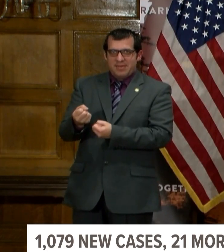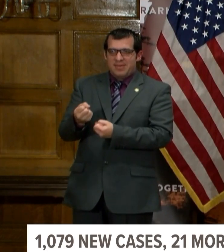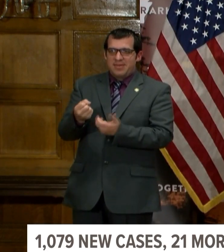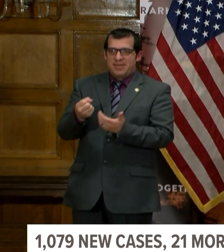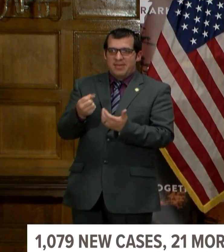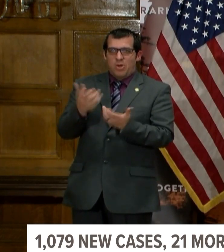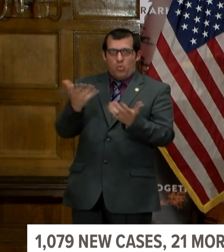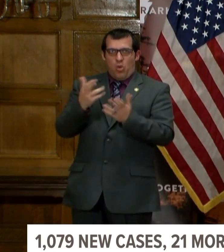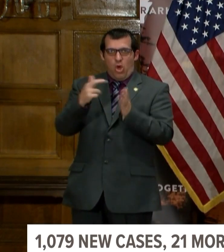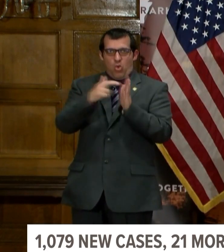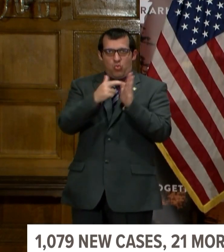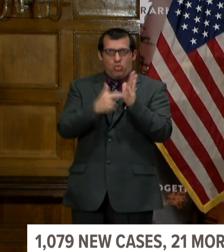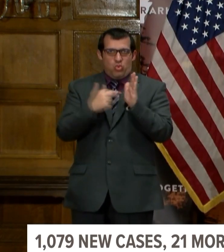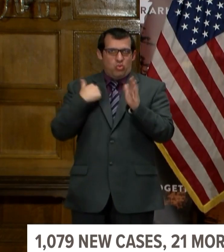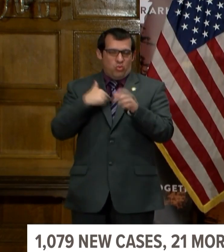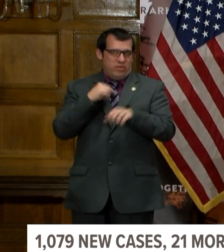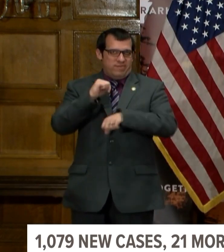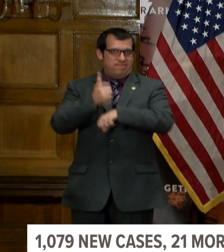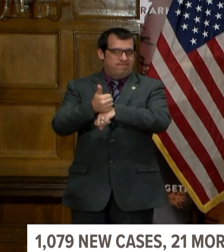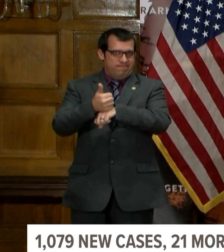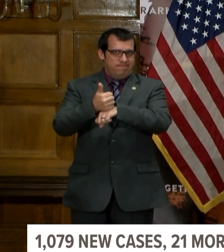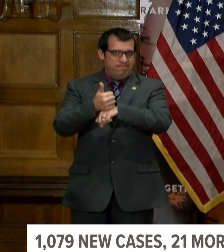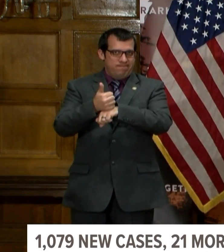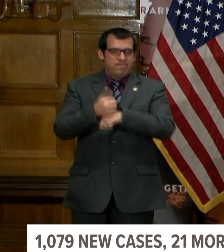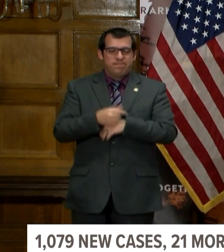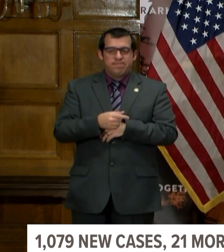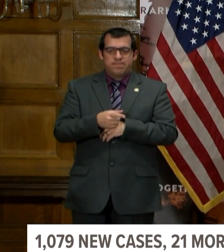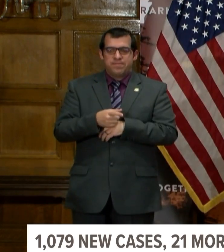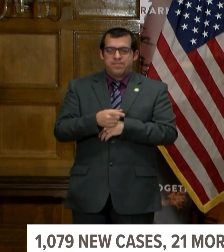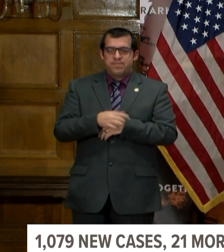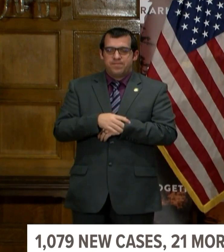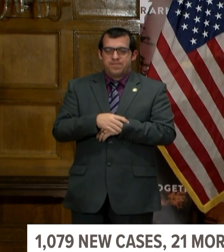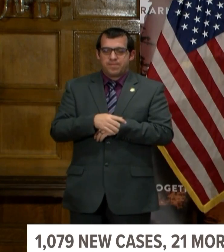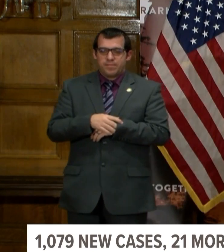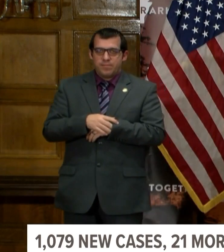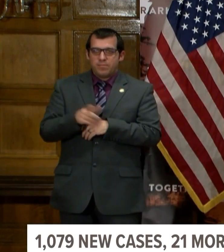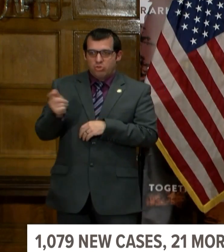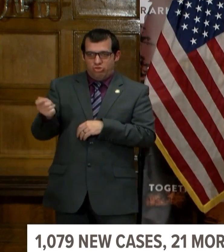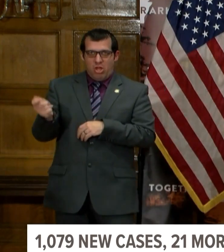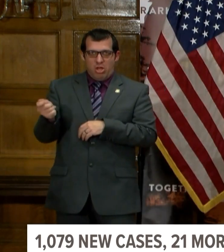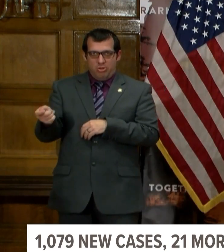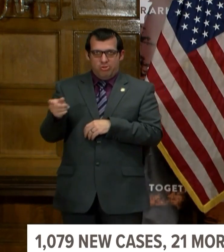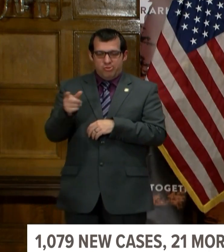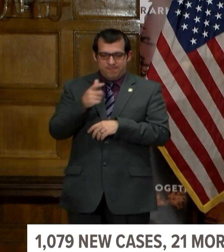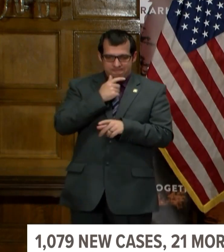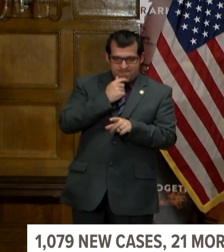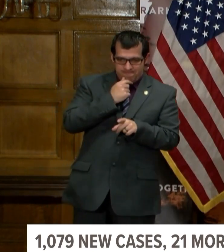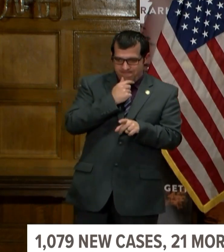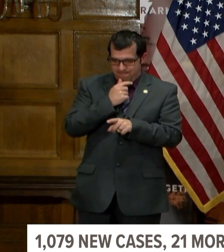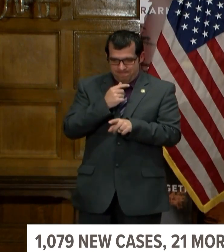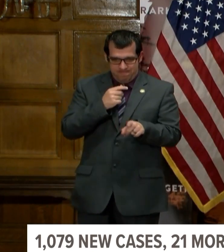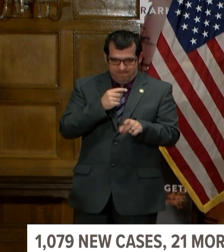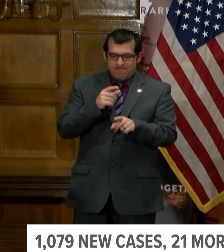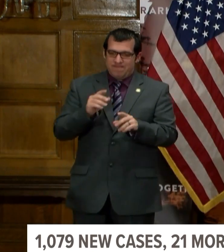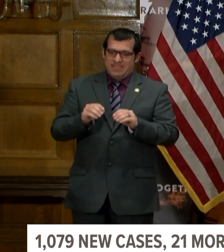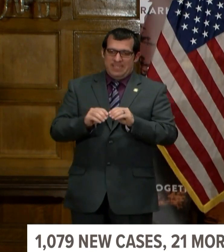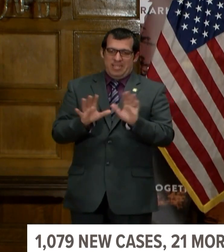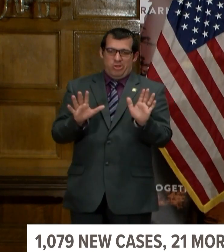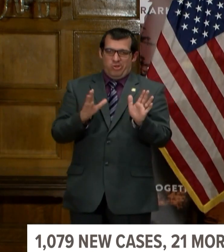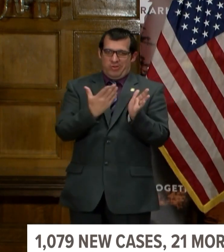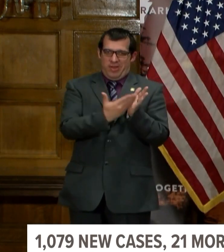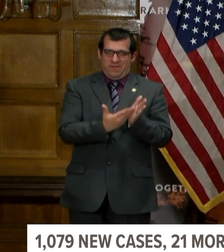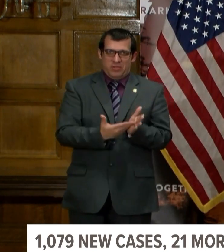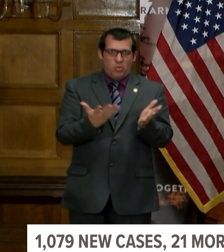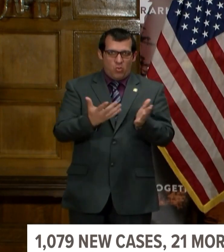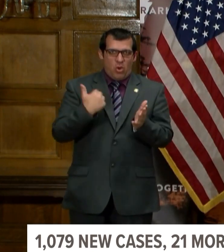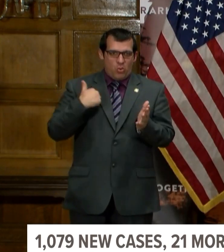emergency rules that we've put into place. The judge found very clearly, without any hesitation, that every